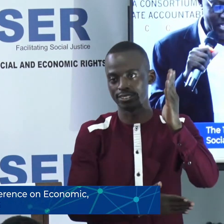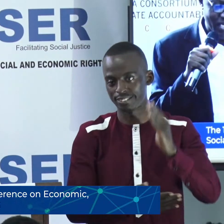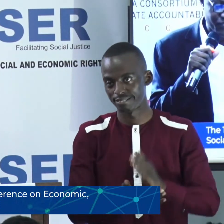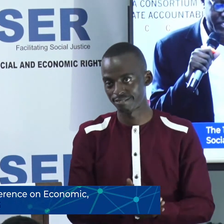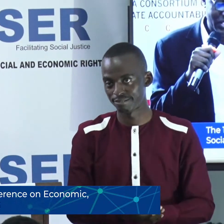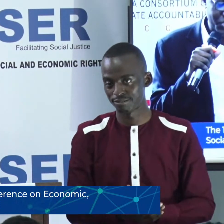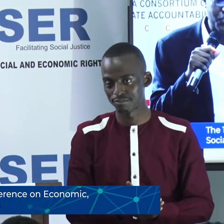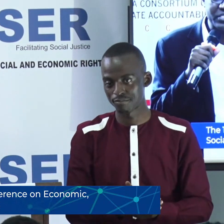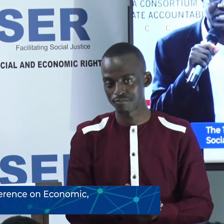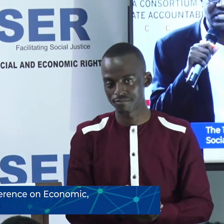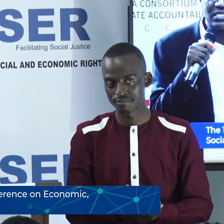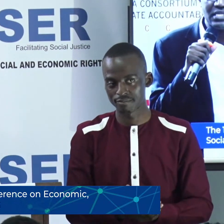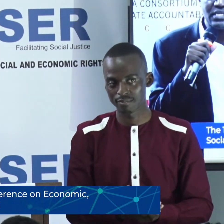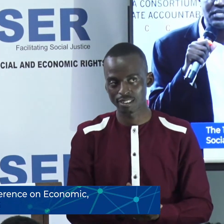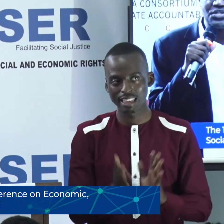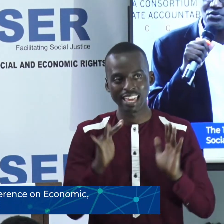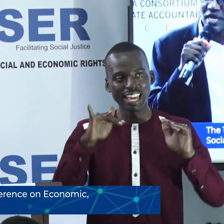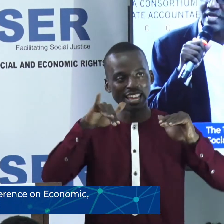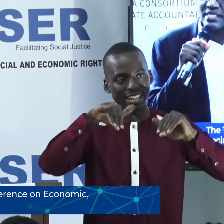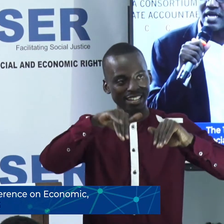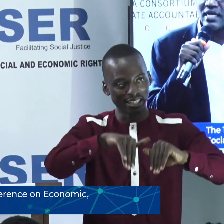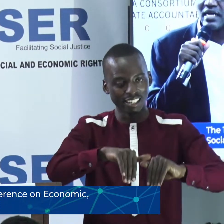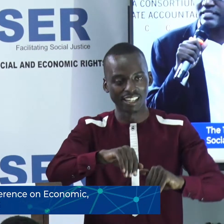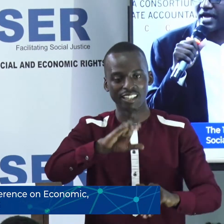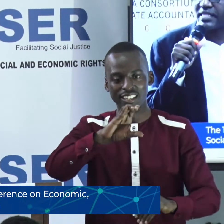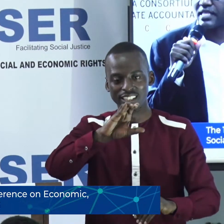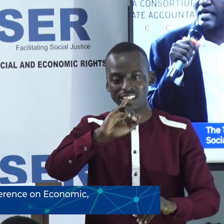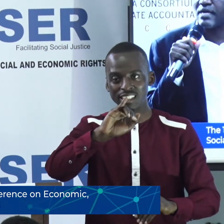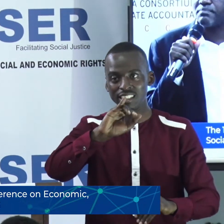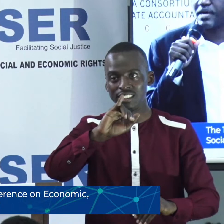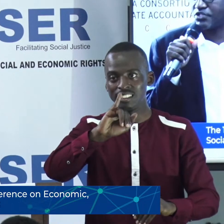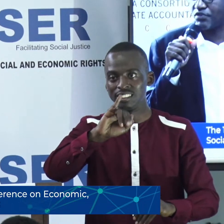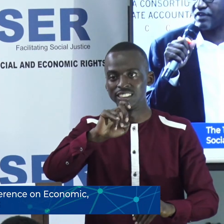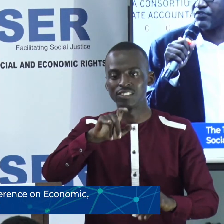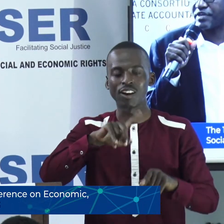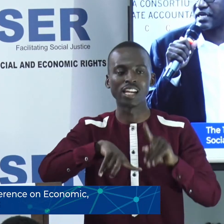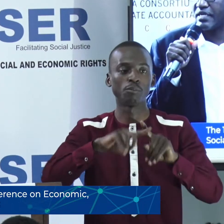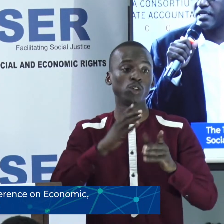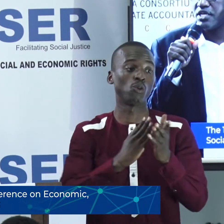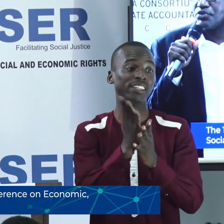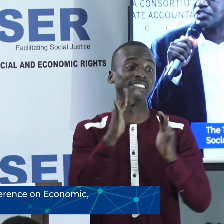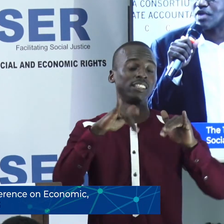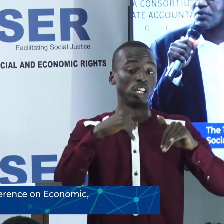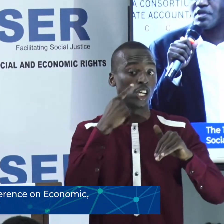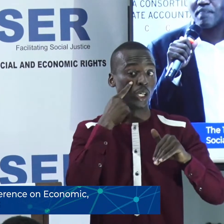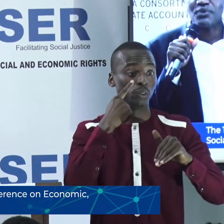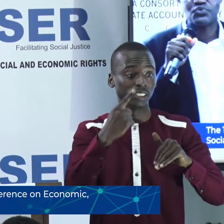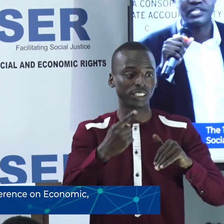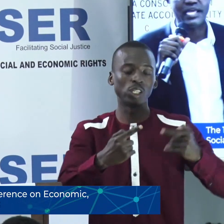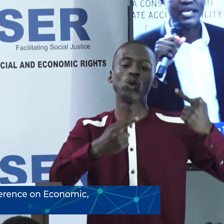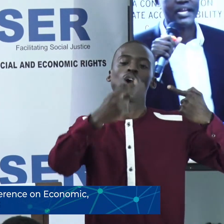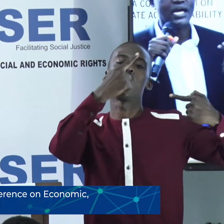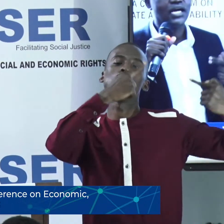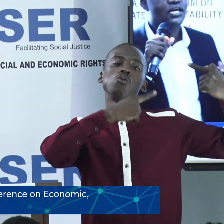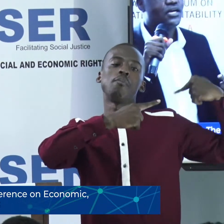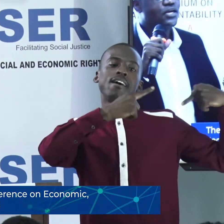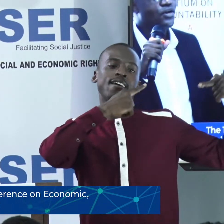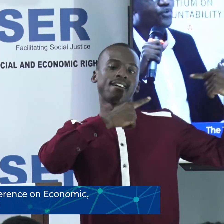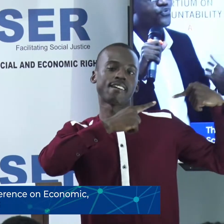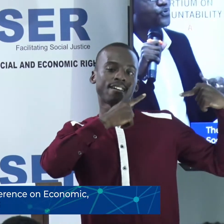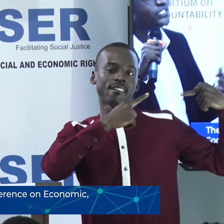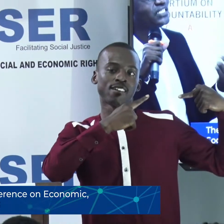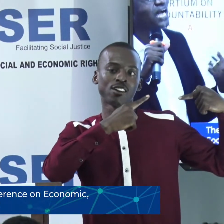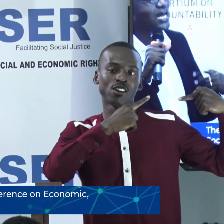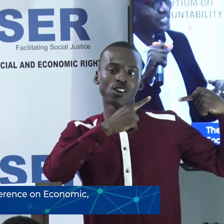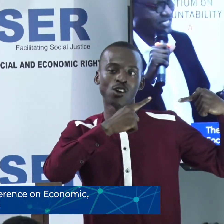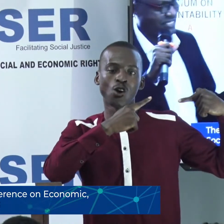many manifestations in Uganda and other parts of Africa. You see, we are going back to the era of